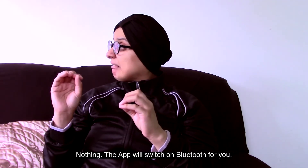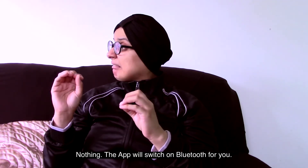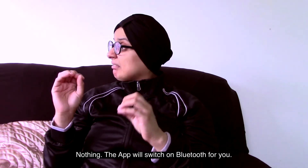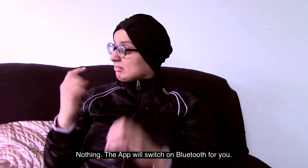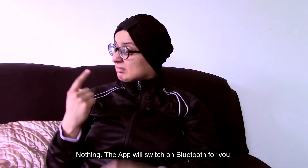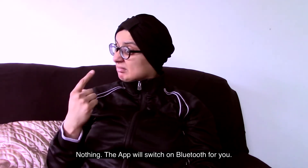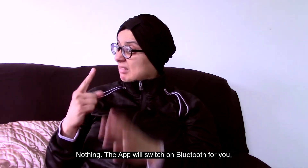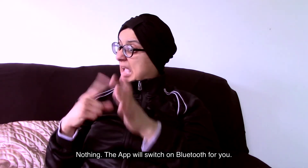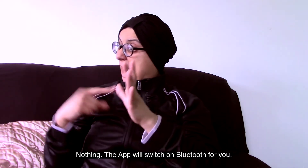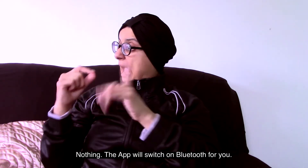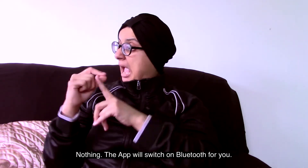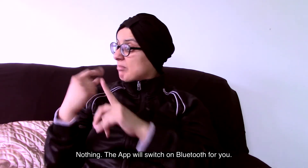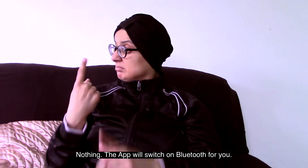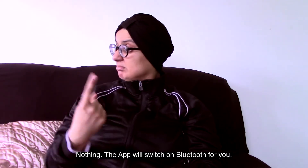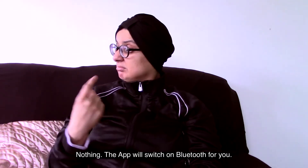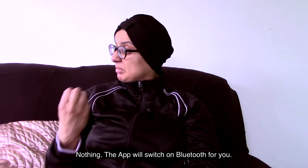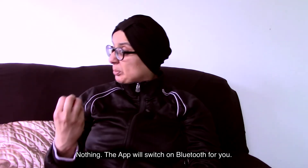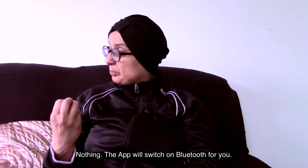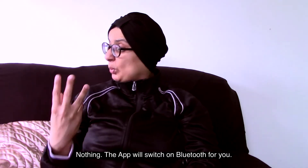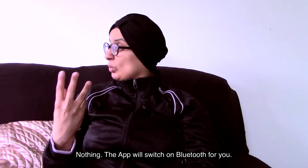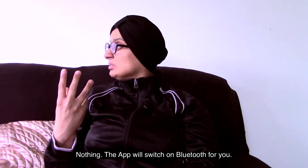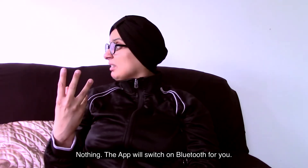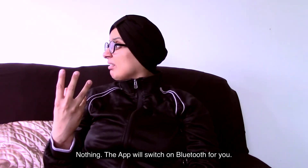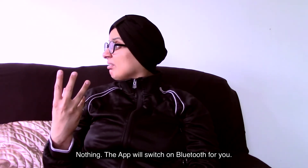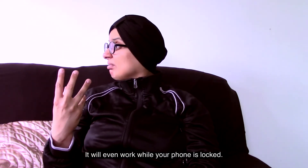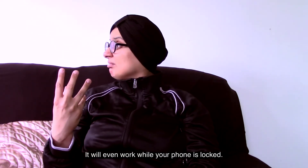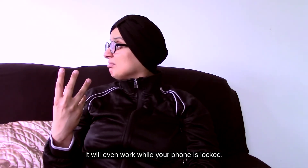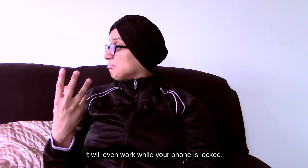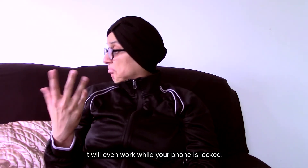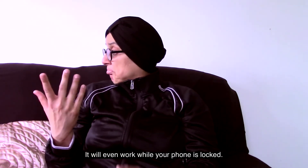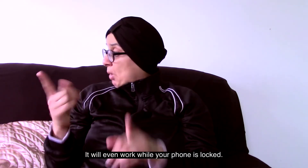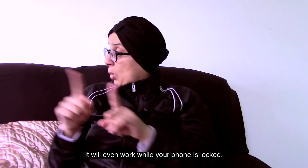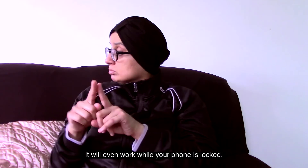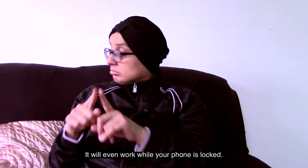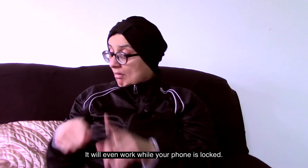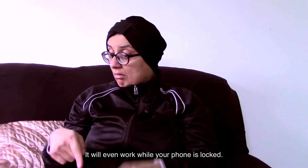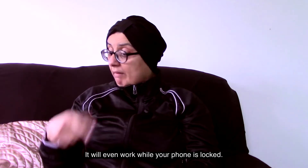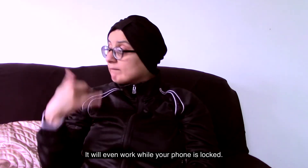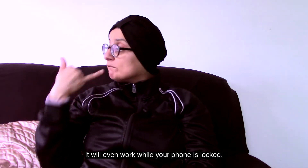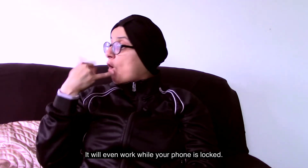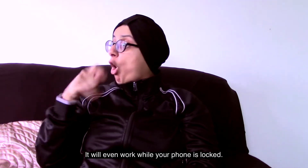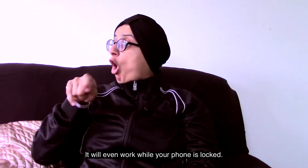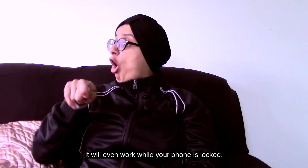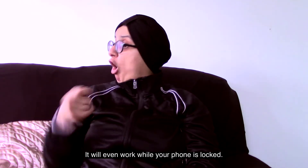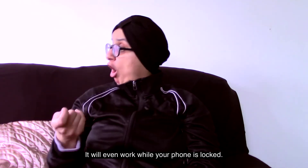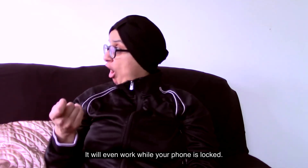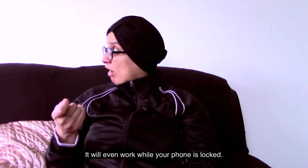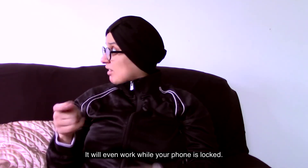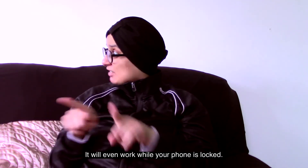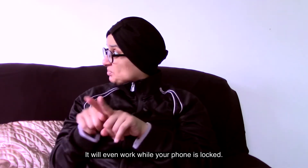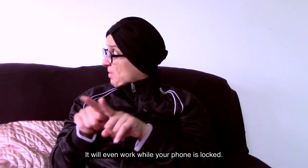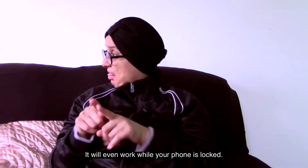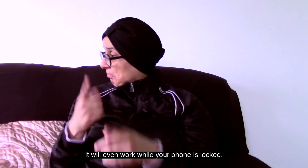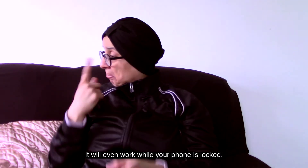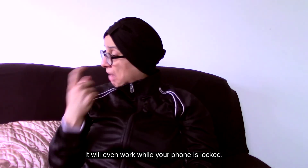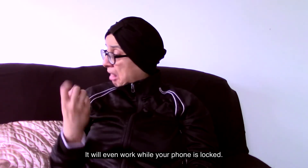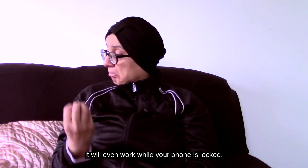Nothing. The app will switch Bluetooth on for you. It will even work while your phone is locked.